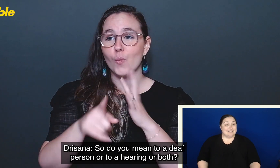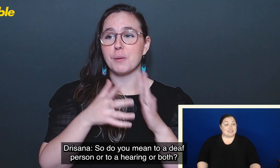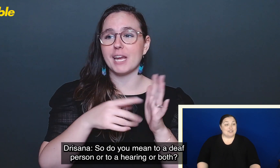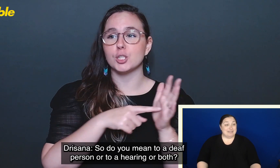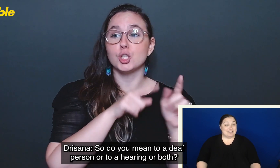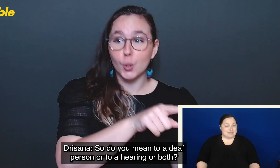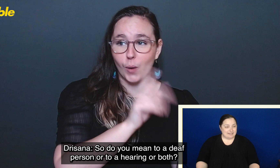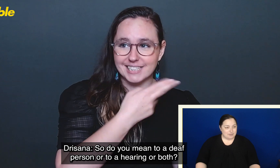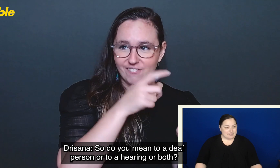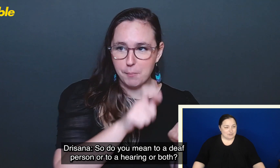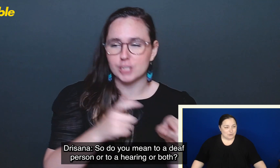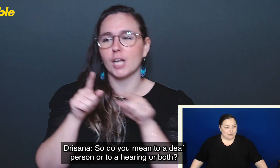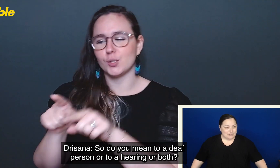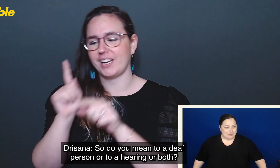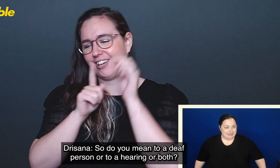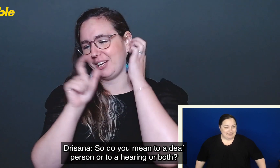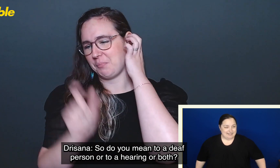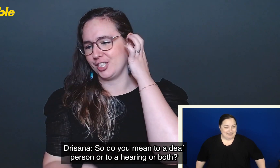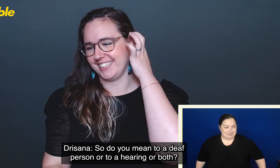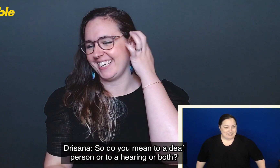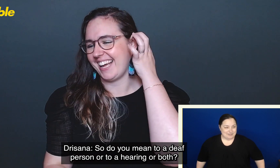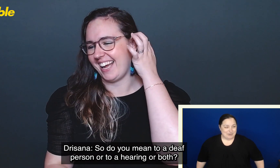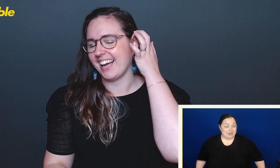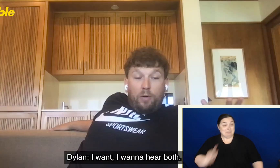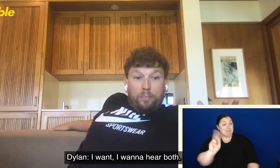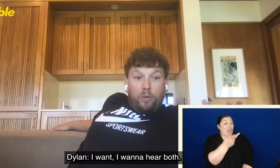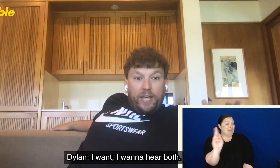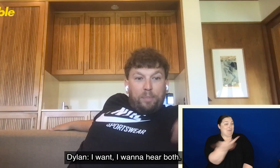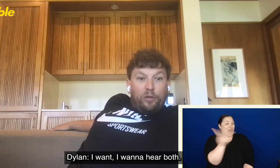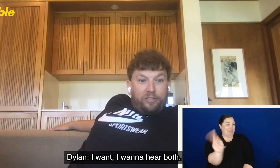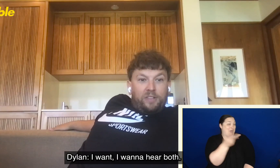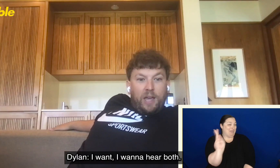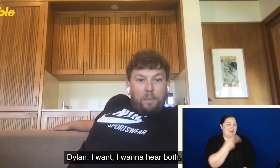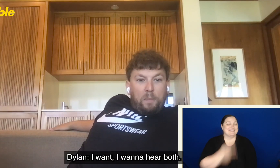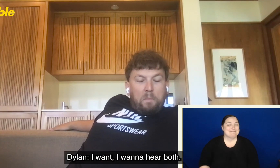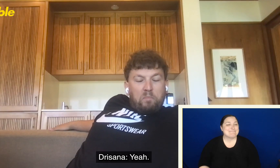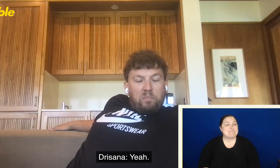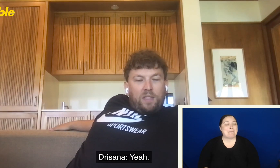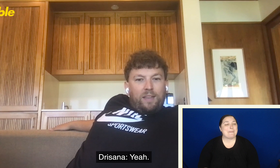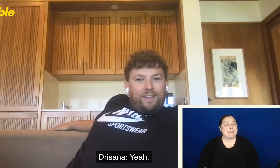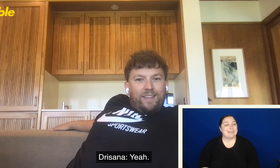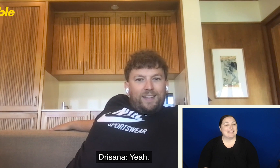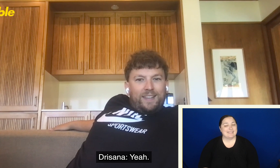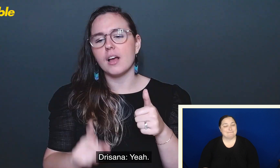Well, so do you mean to a deaf person or to a hearing person? Or both. I want to hear both. Yeah.